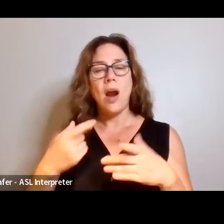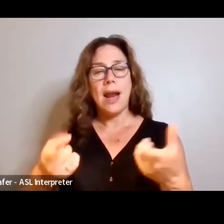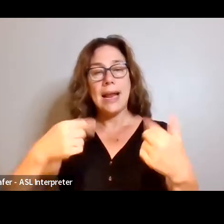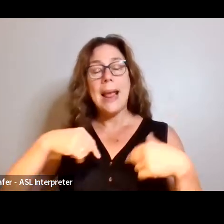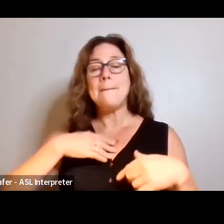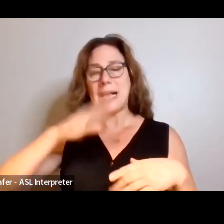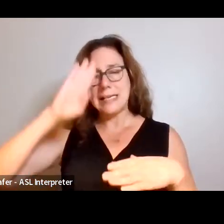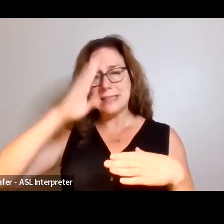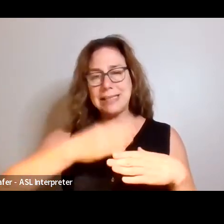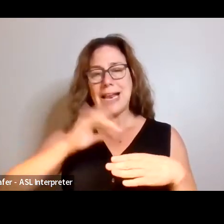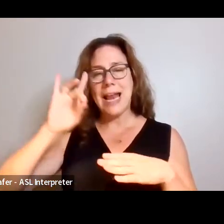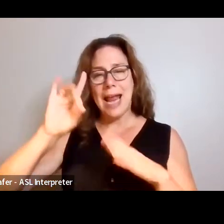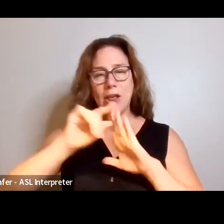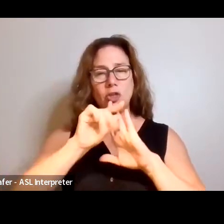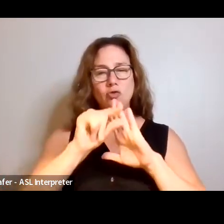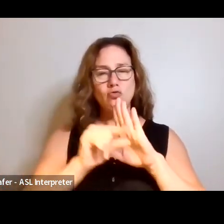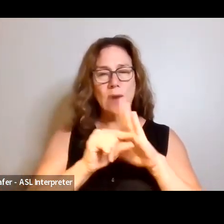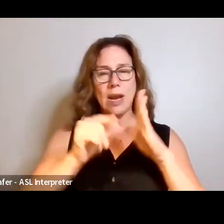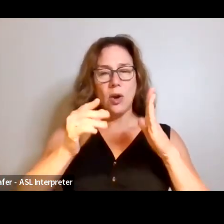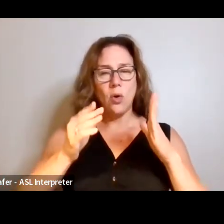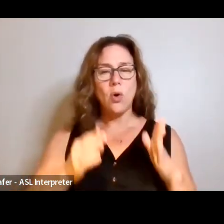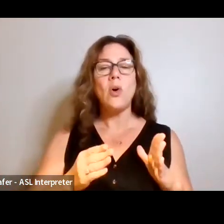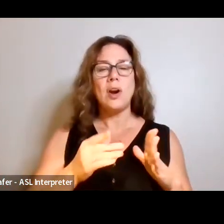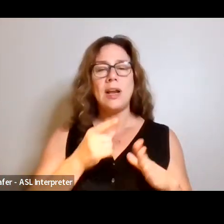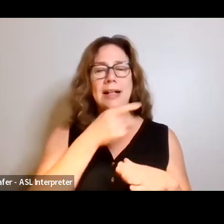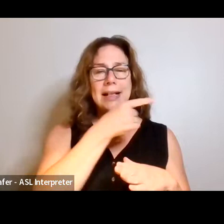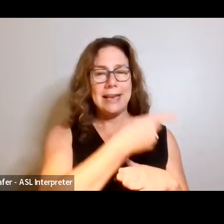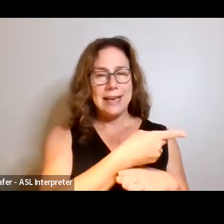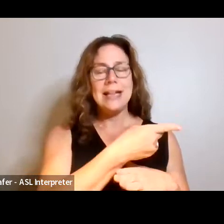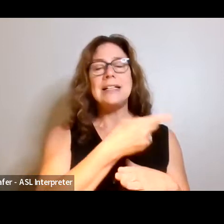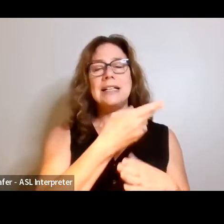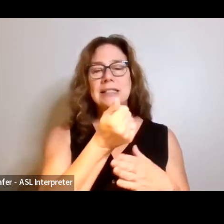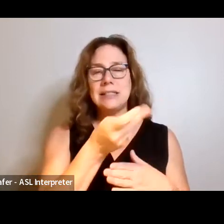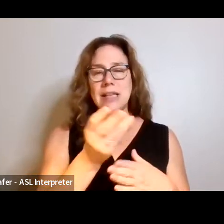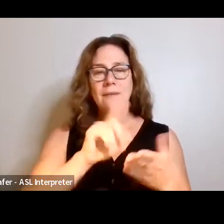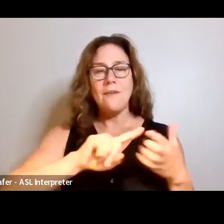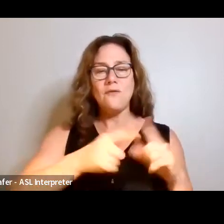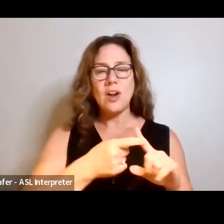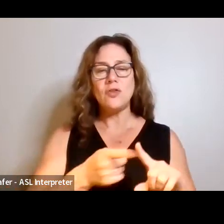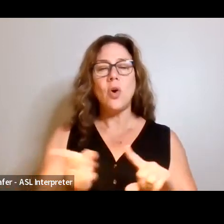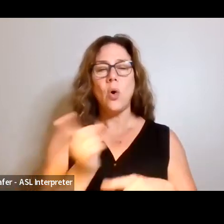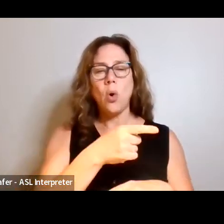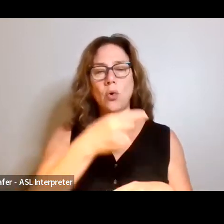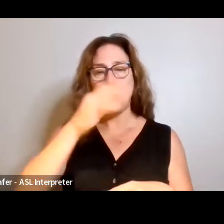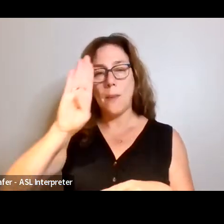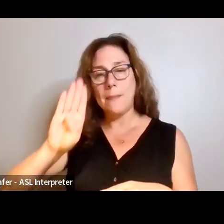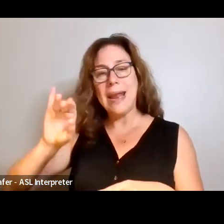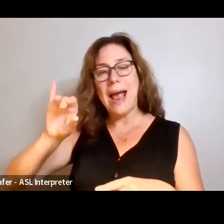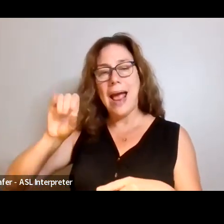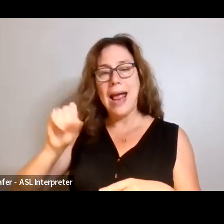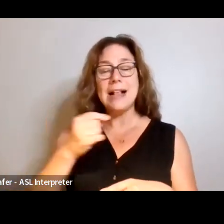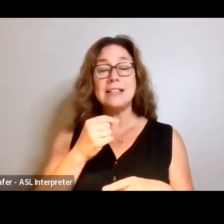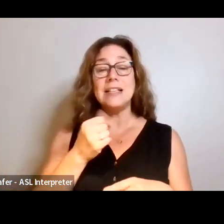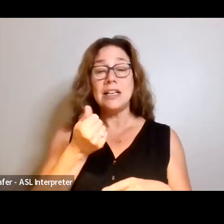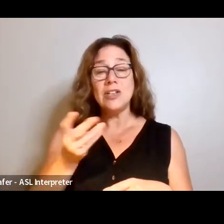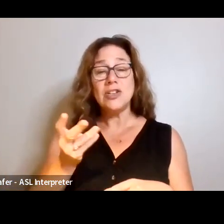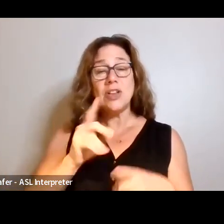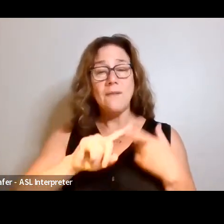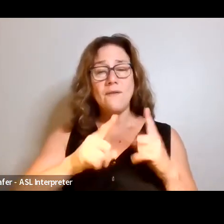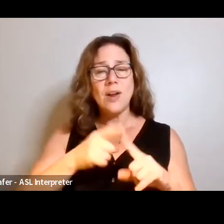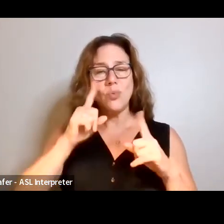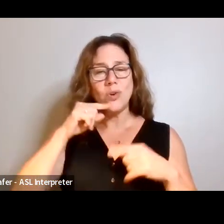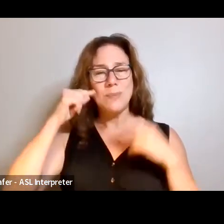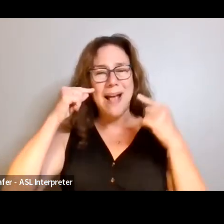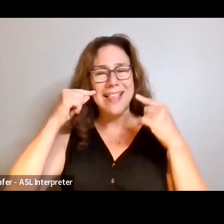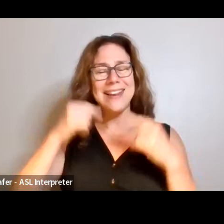grader and some of his friends go to BIS and some were smiling and said, "How was school?" And they said, it was